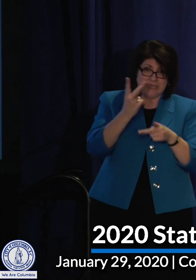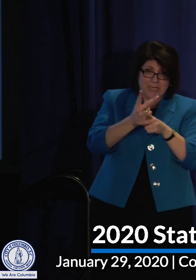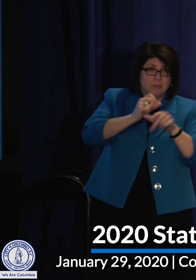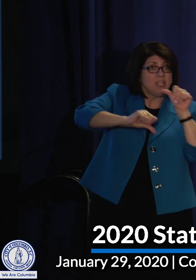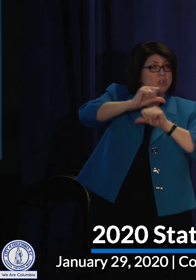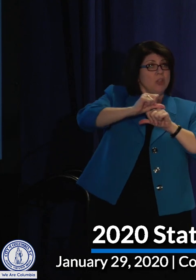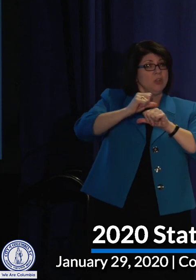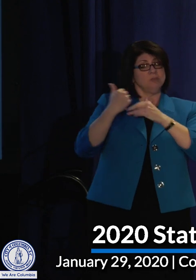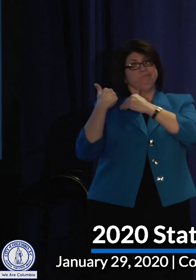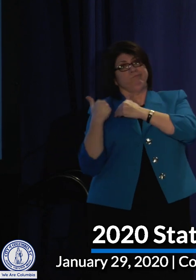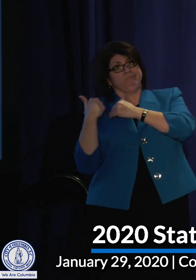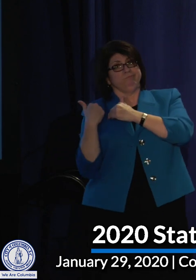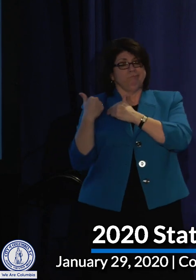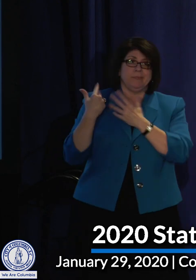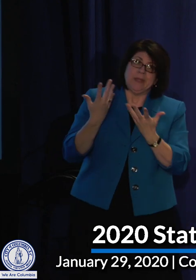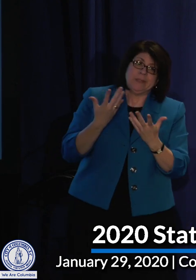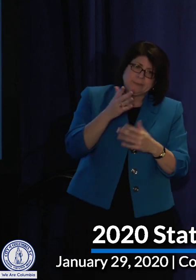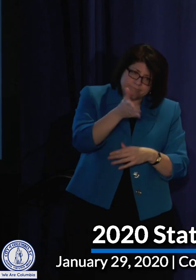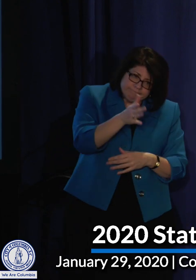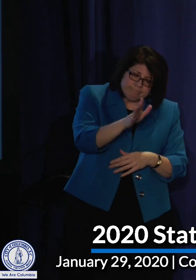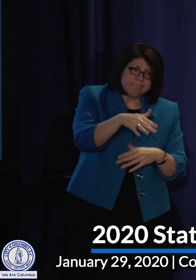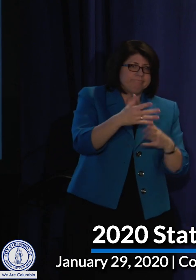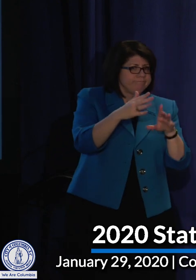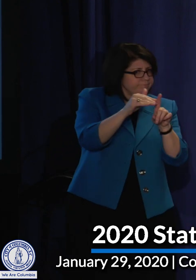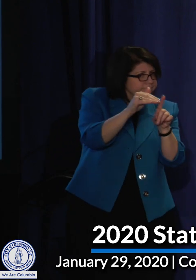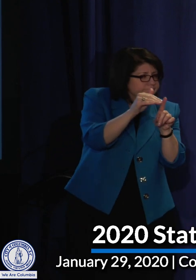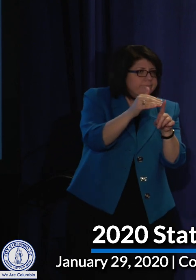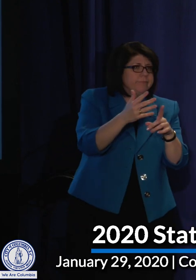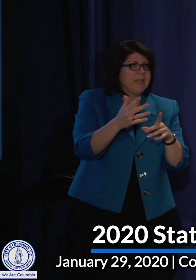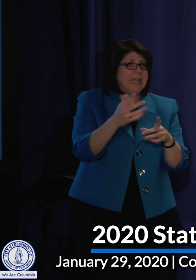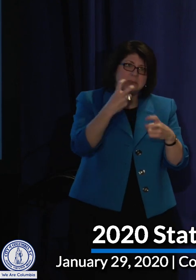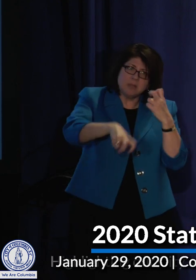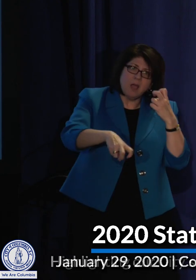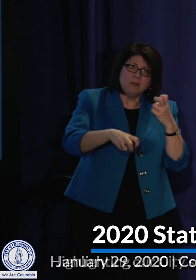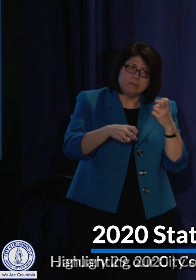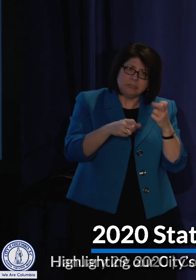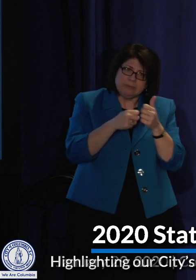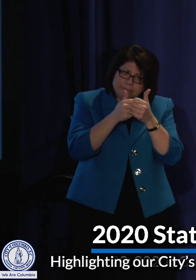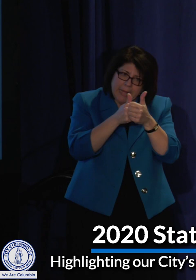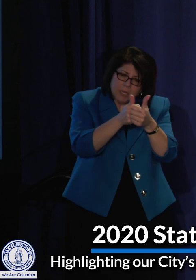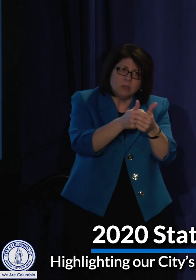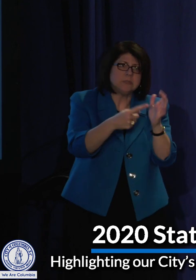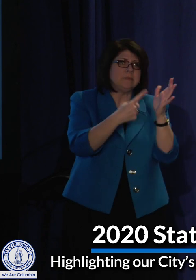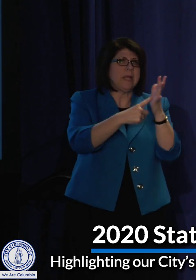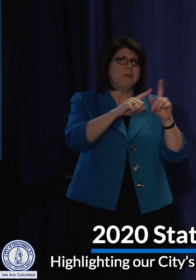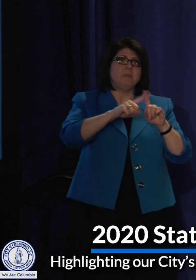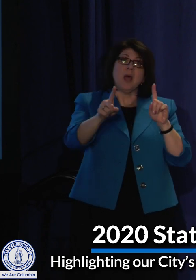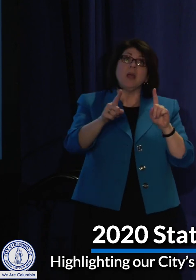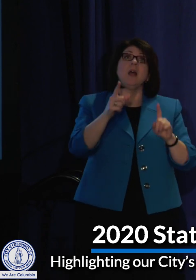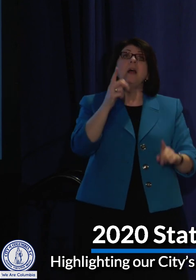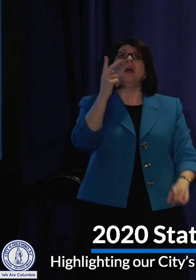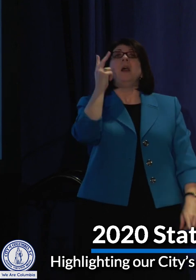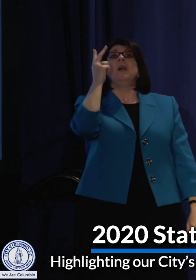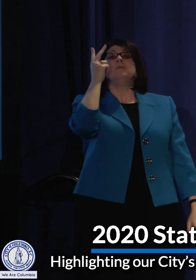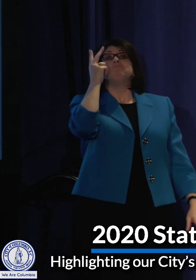accountable, recognizing it's tough to stay the course at times, but the reward is always worth